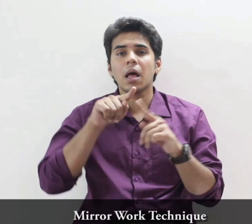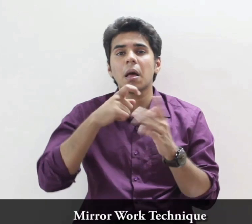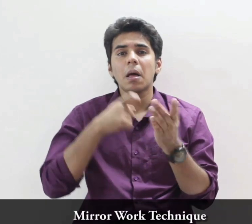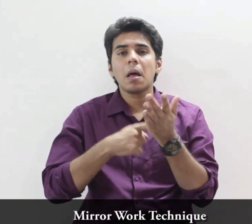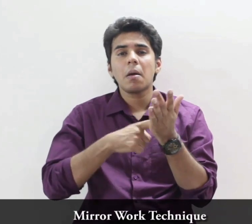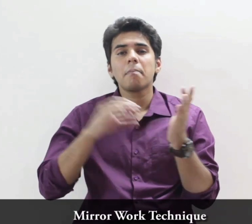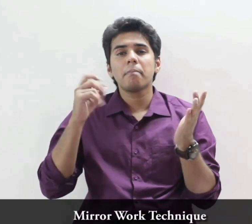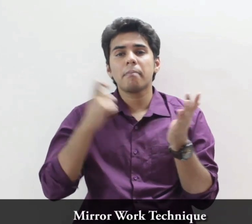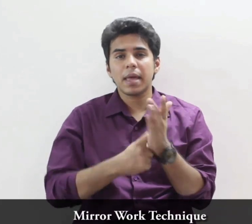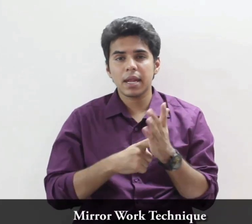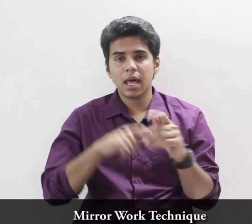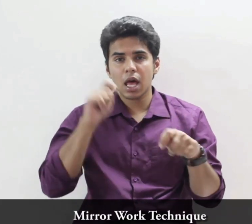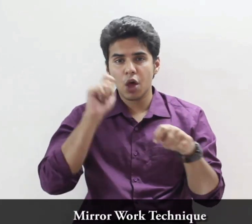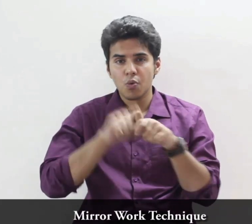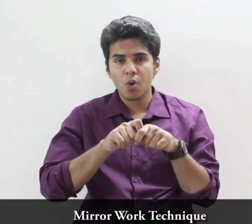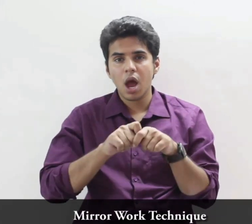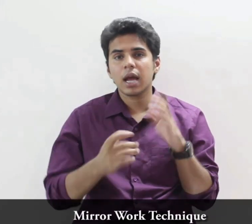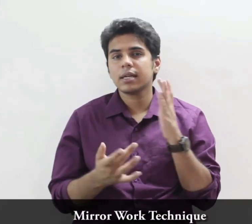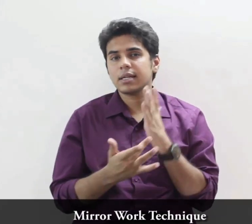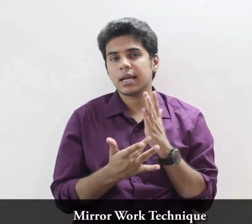Mirror work technique.